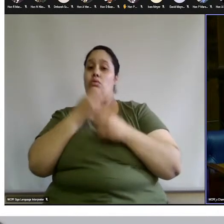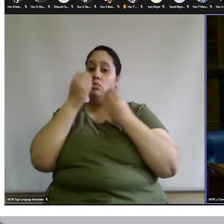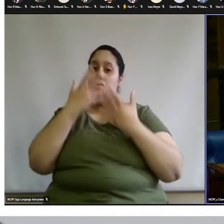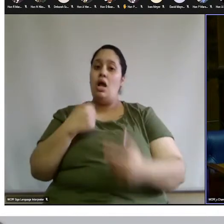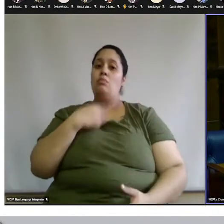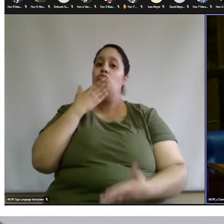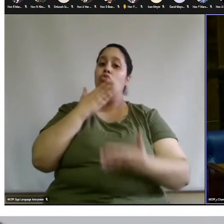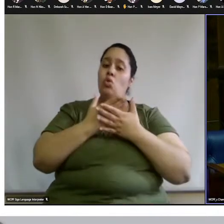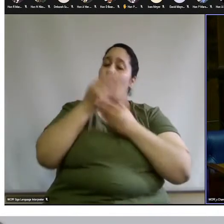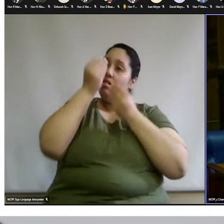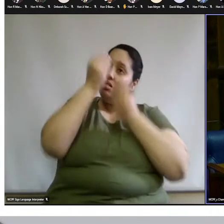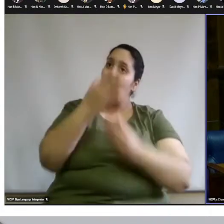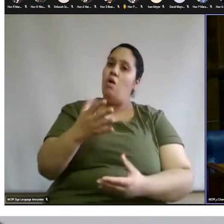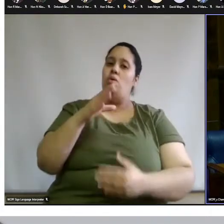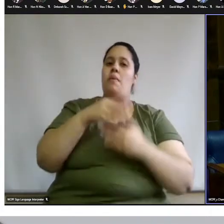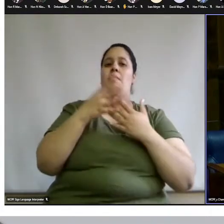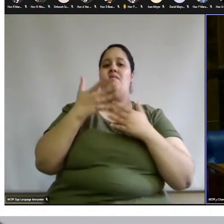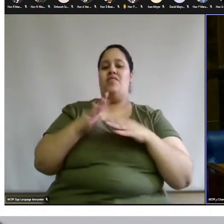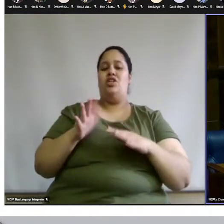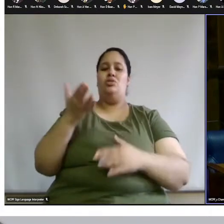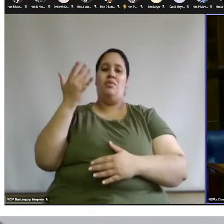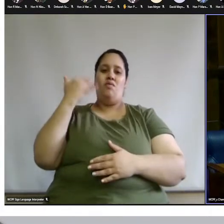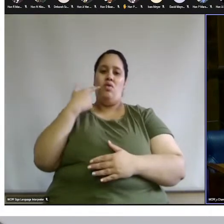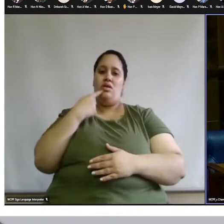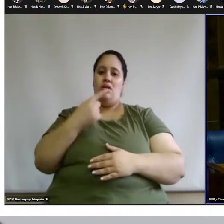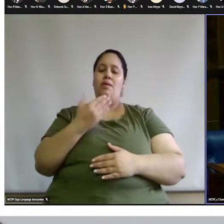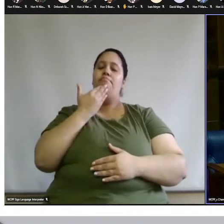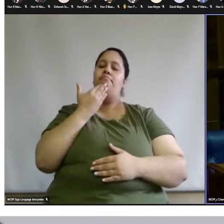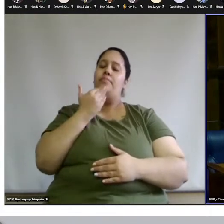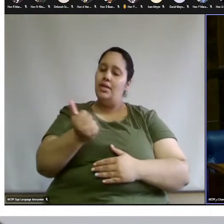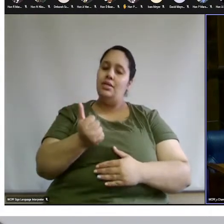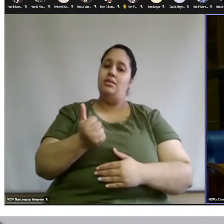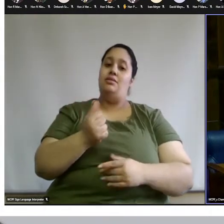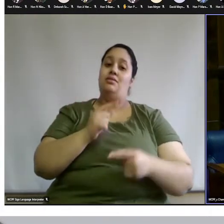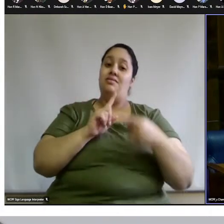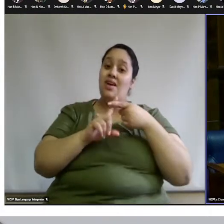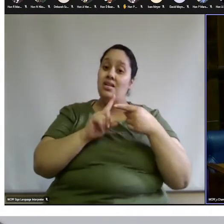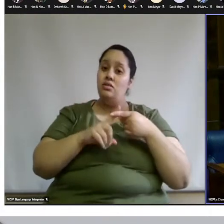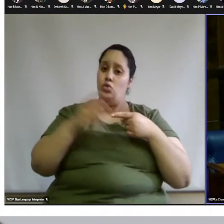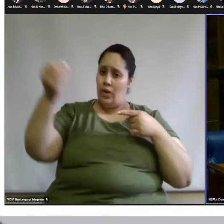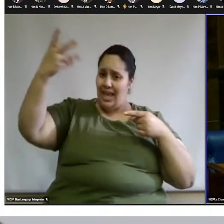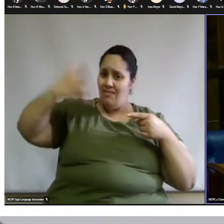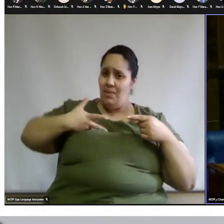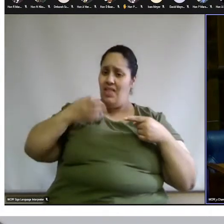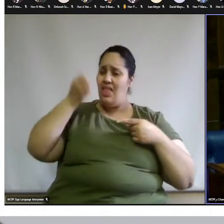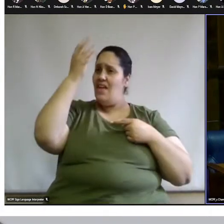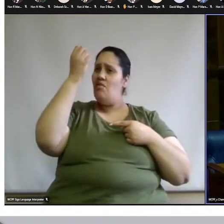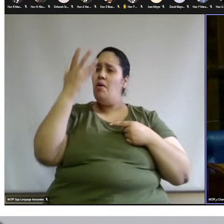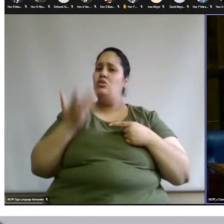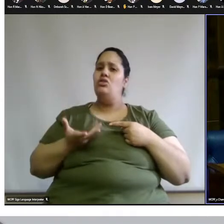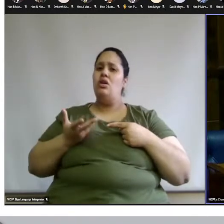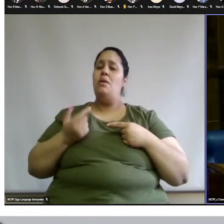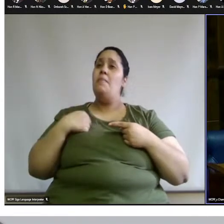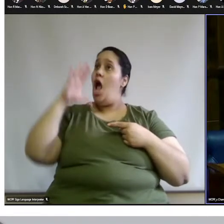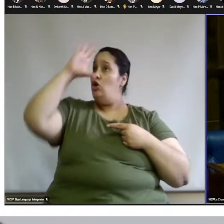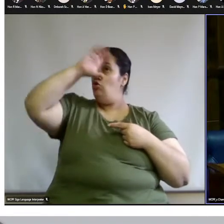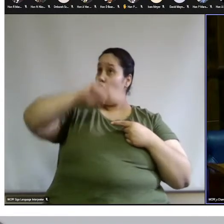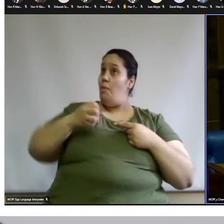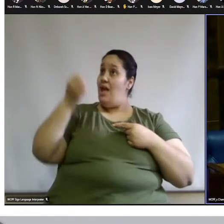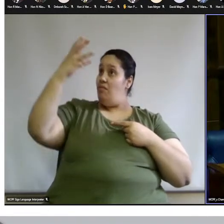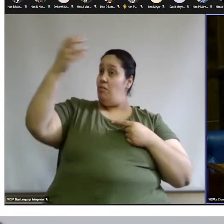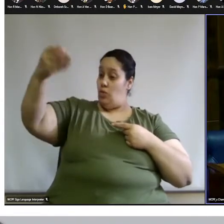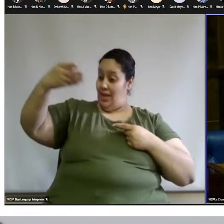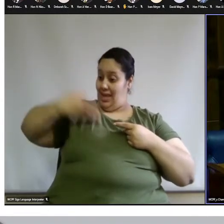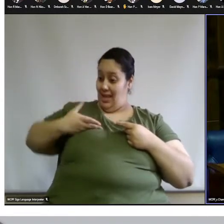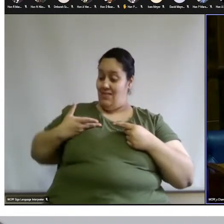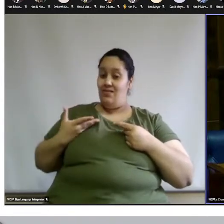the Honourable Moran before, please, number one, can you give me the detail? But I presume the detail that you're going to give me is going to